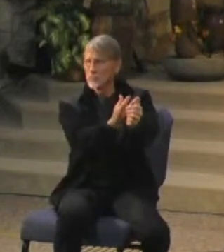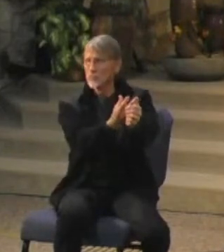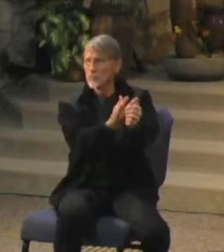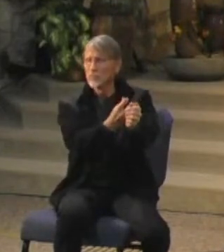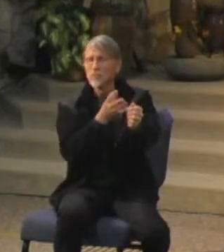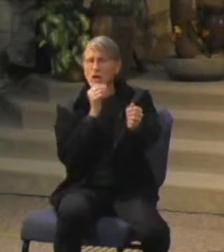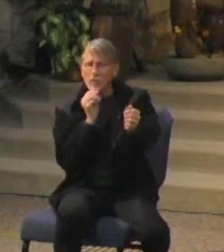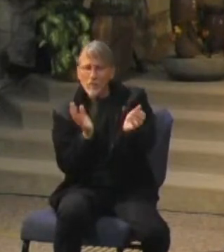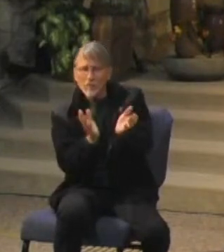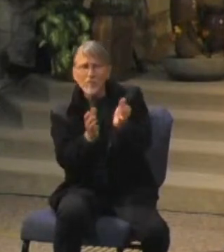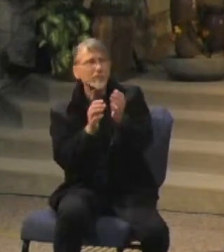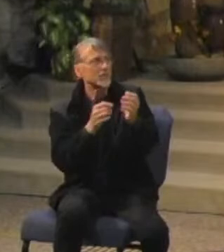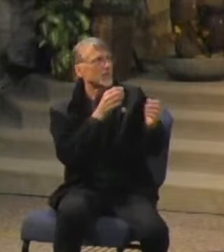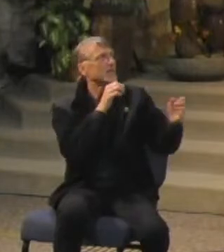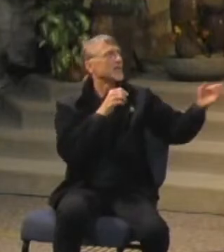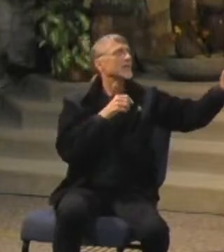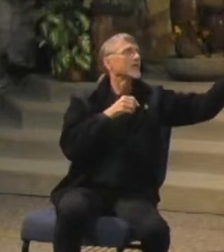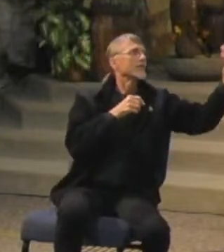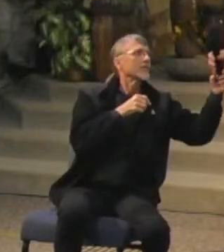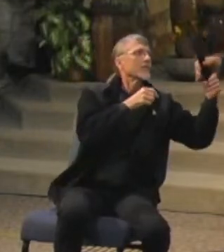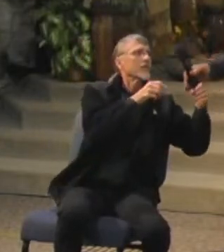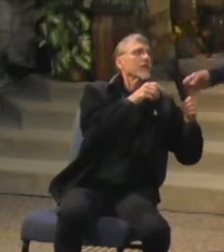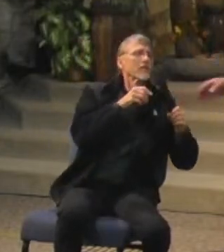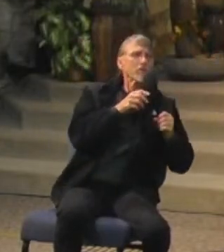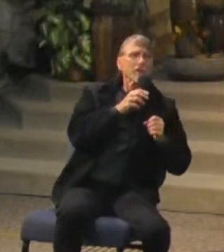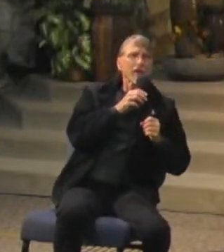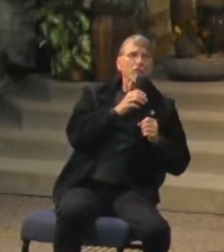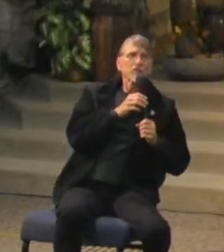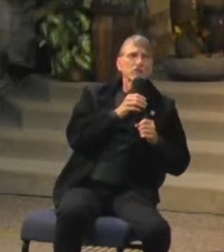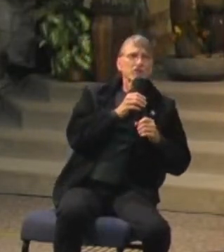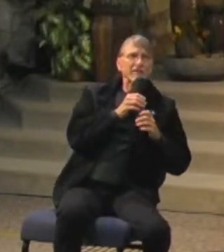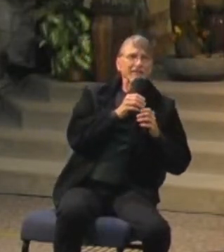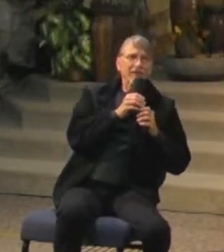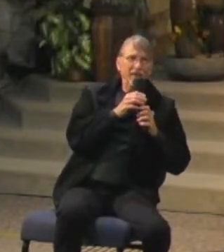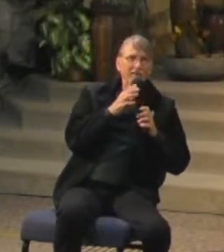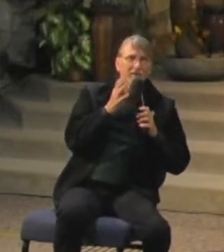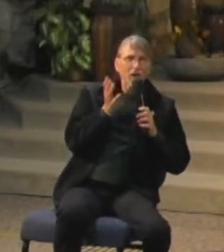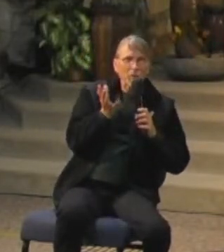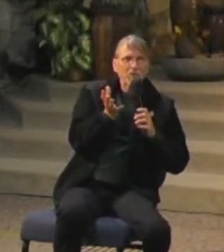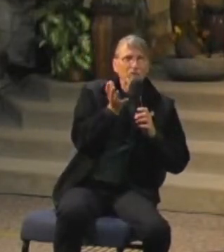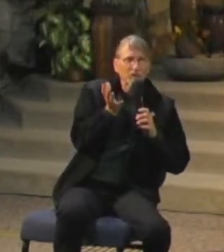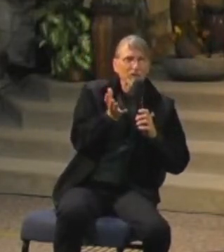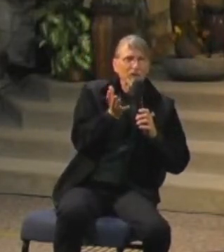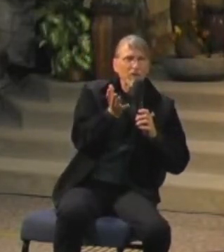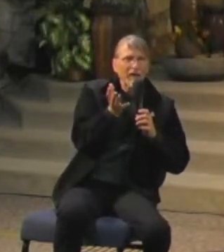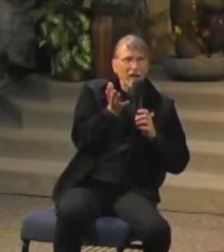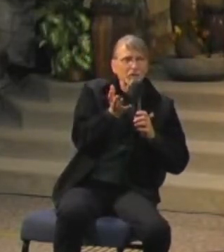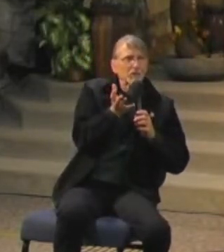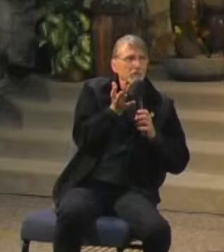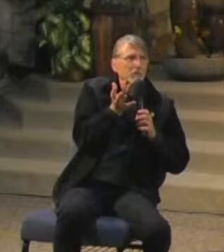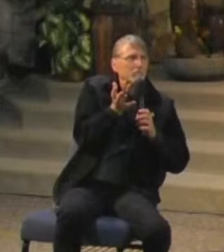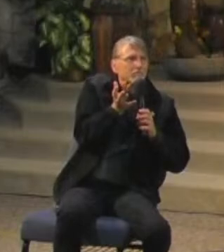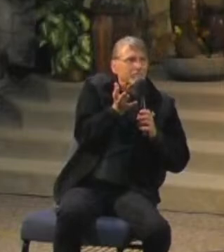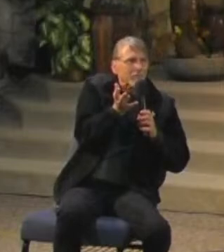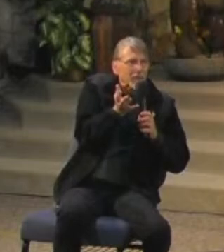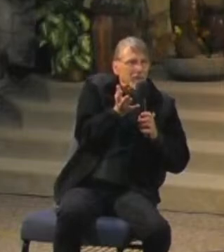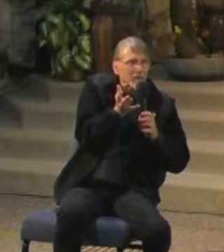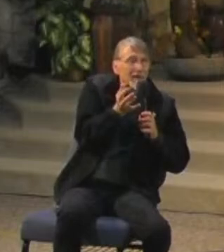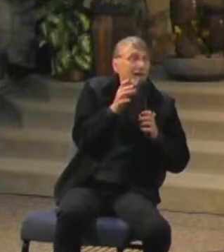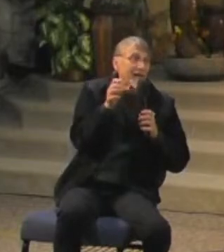Is that correct? Yeah, for me, I will just help them figure out how to do it better, help